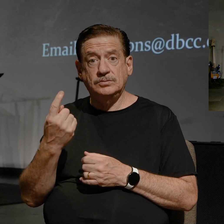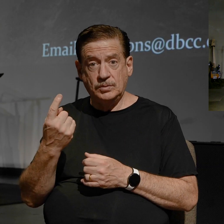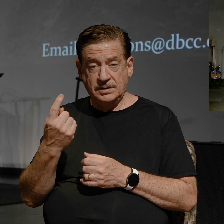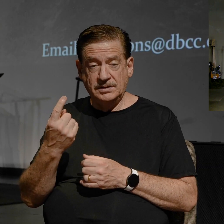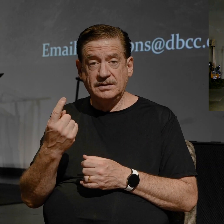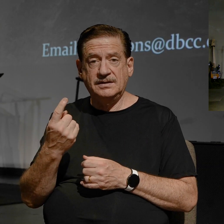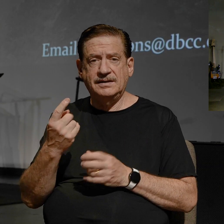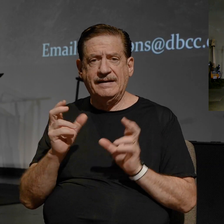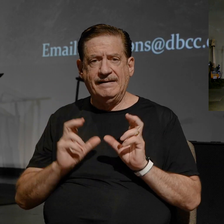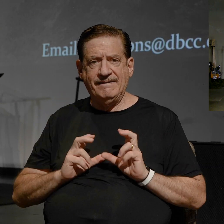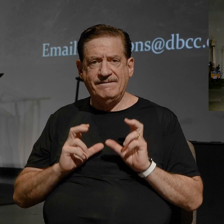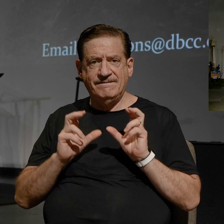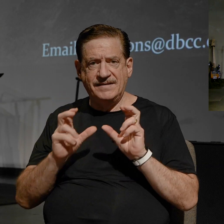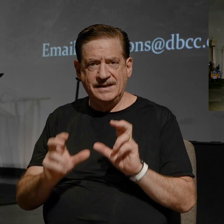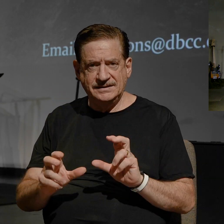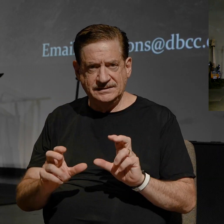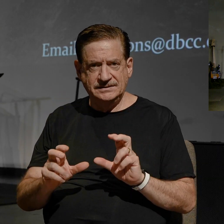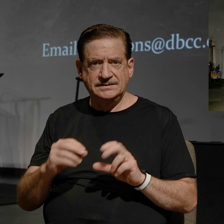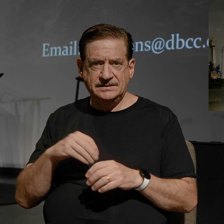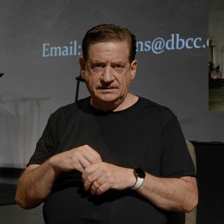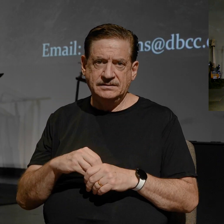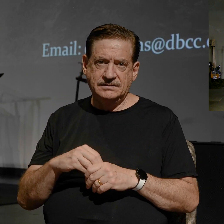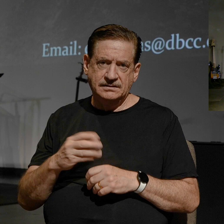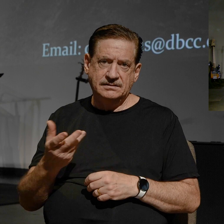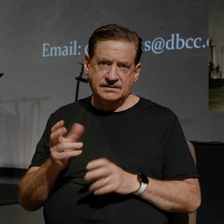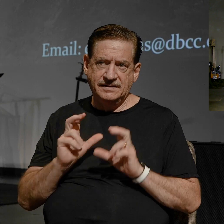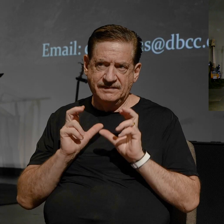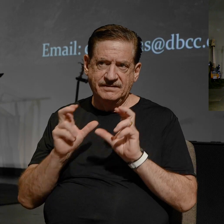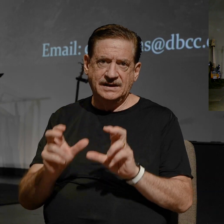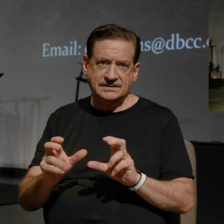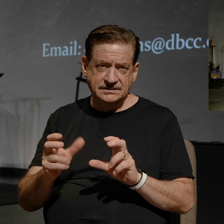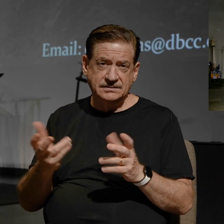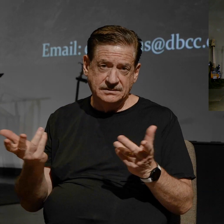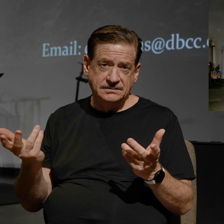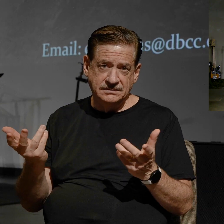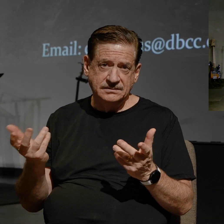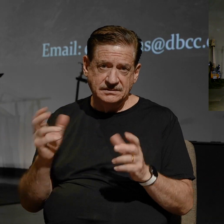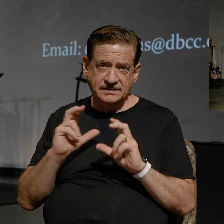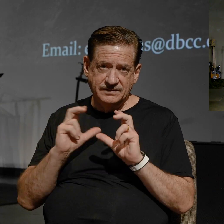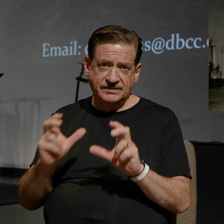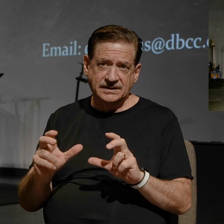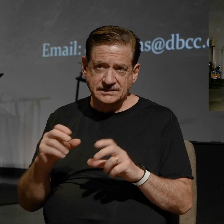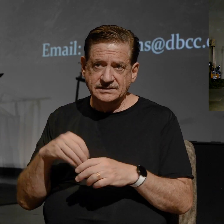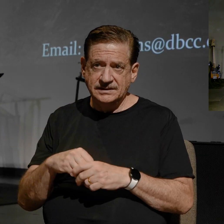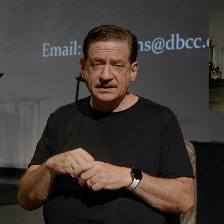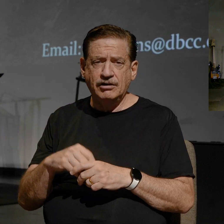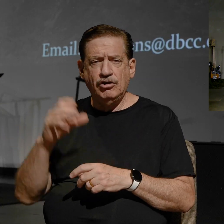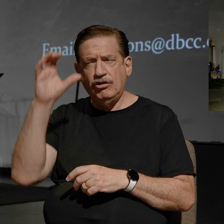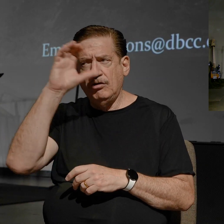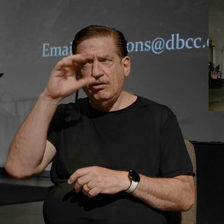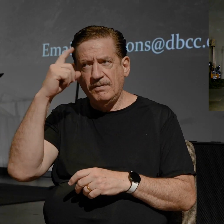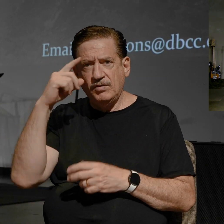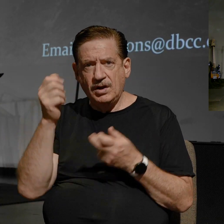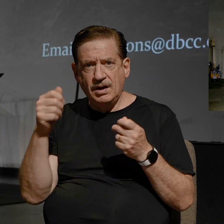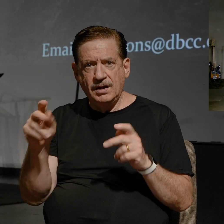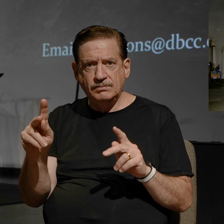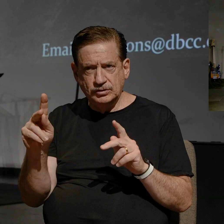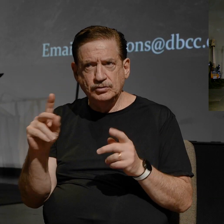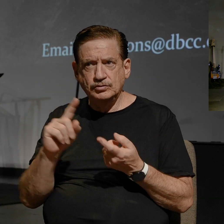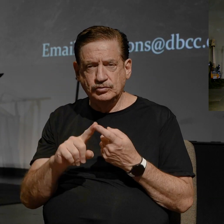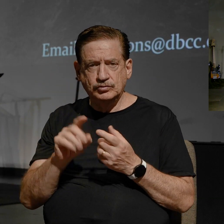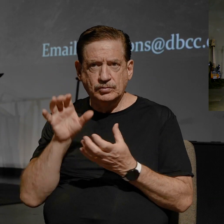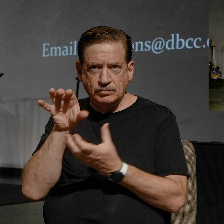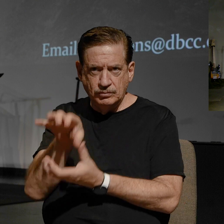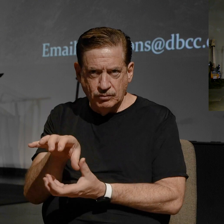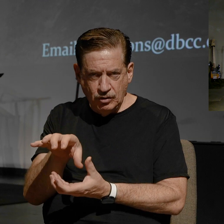turn to invest in. Invest in. Look for opportunities to pour